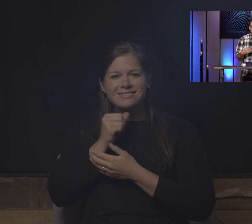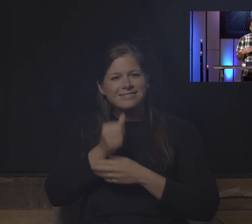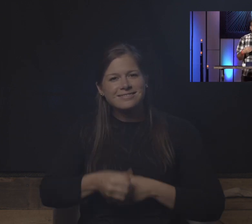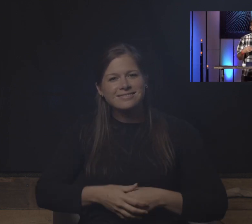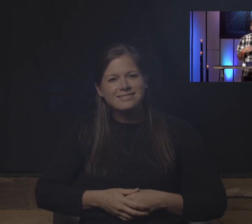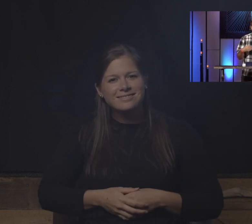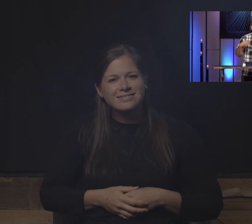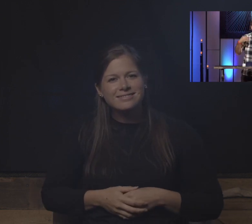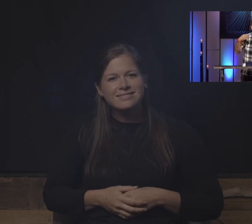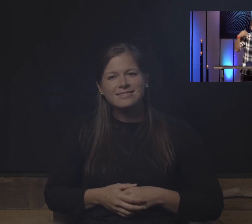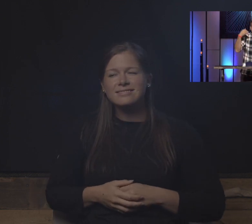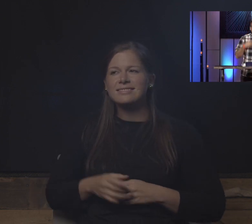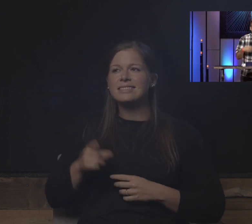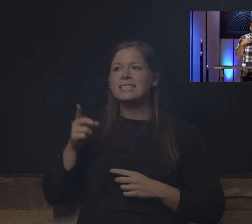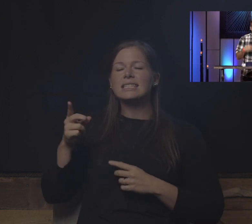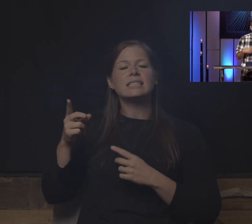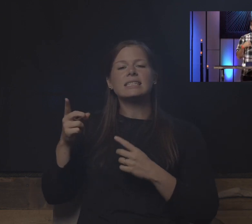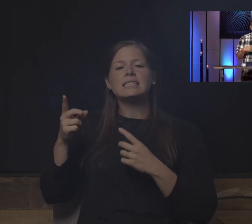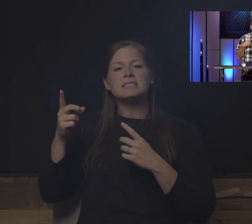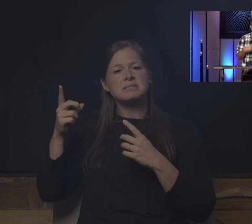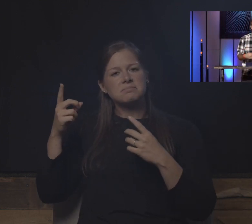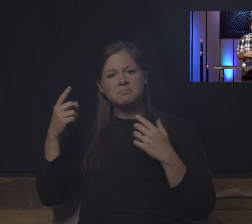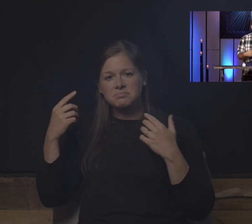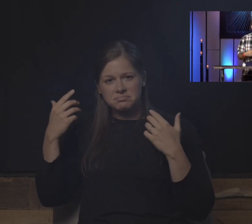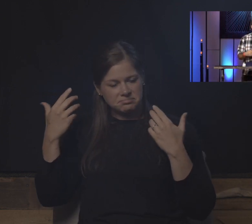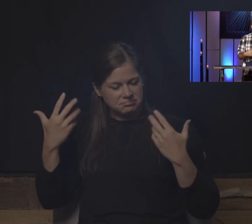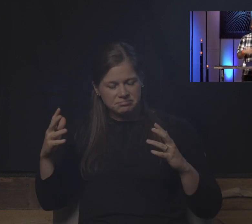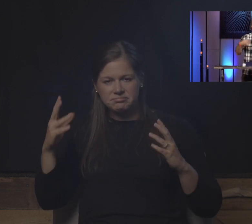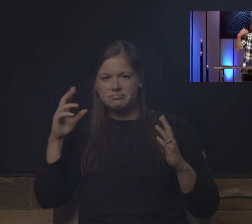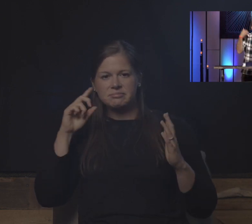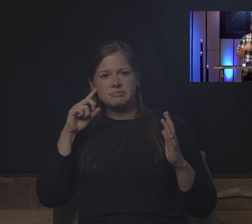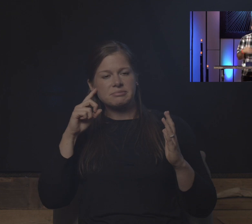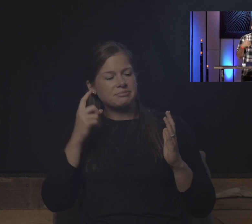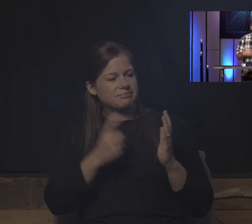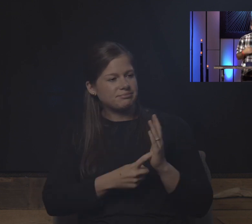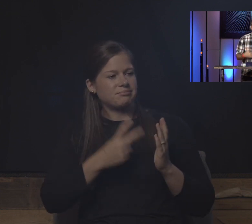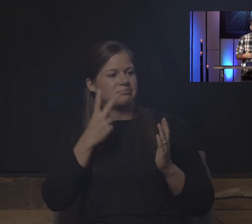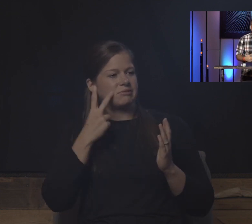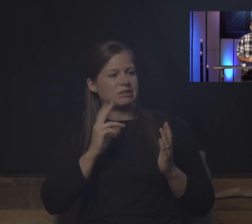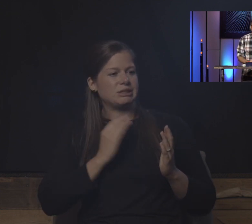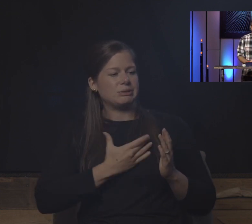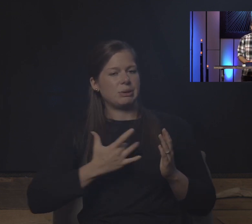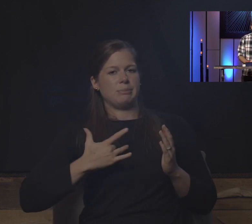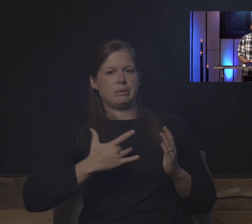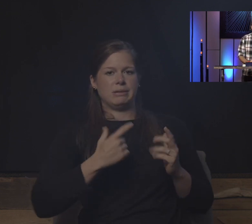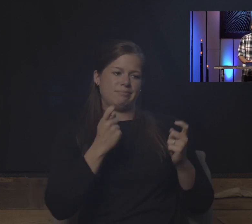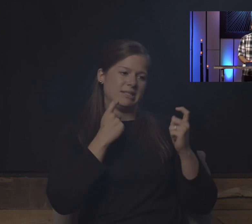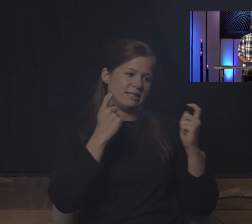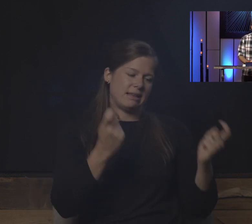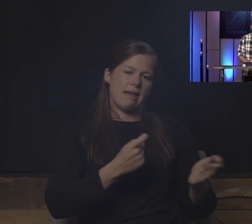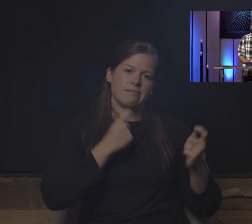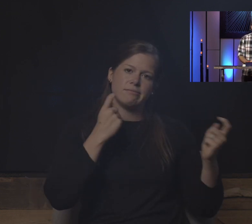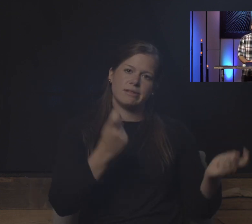us in spite of everything we were and everything we did.